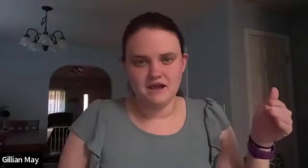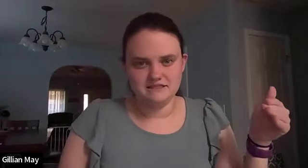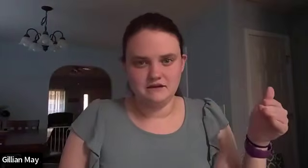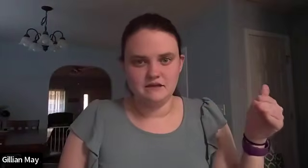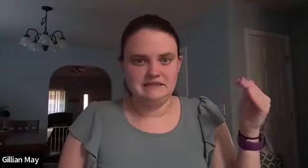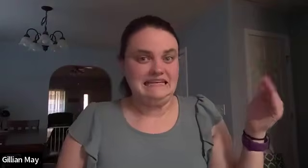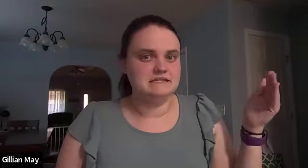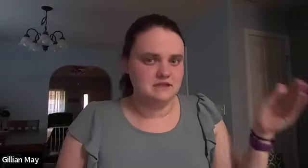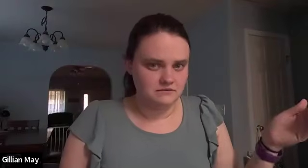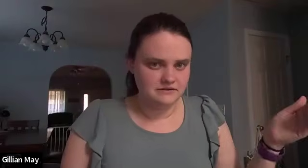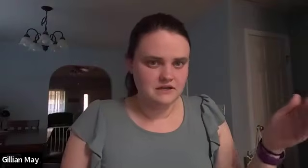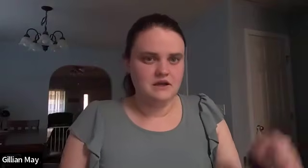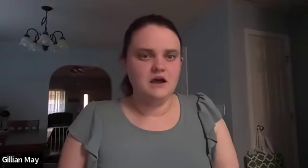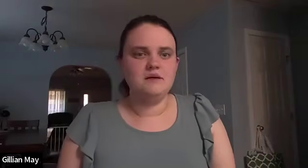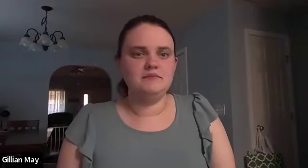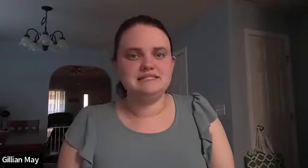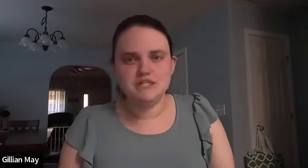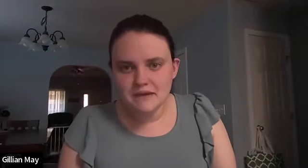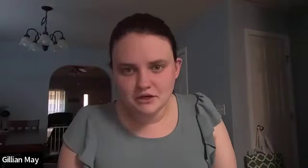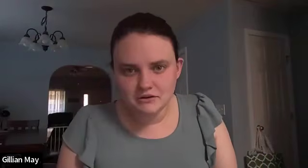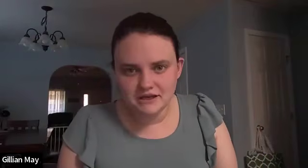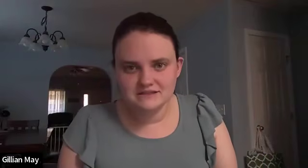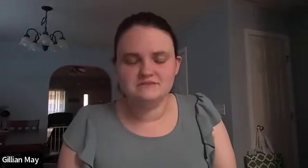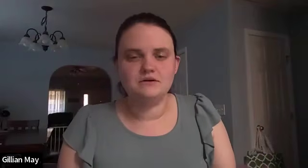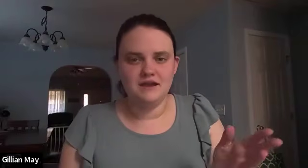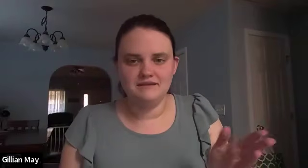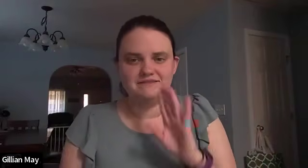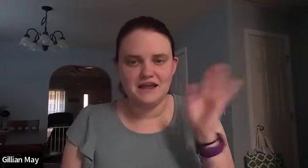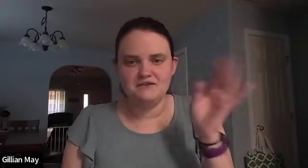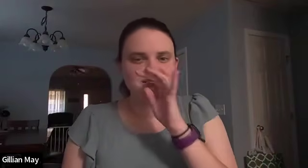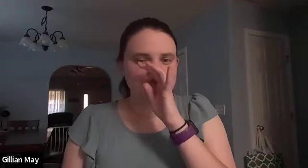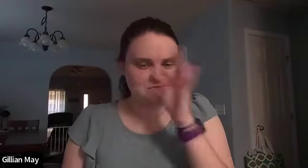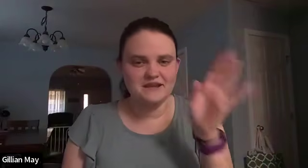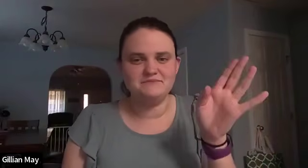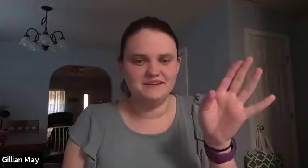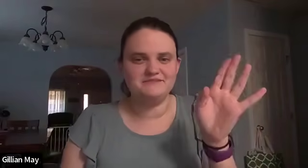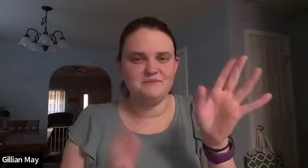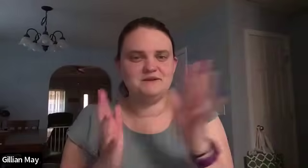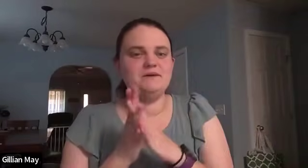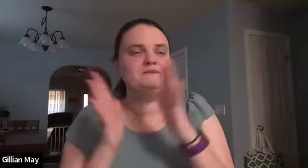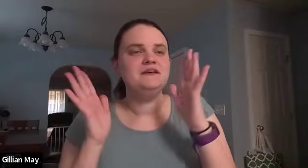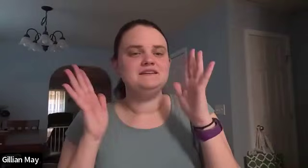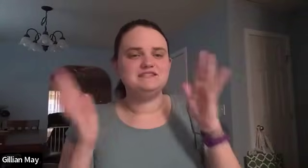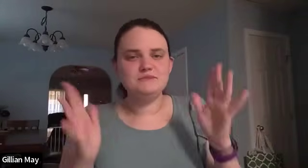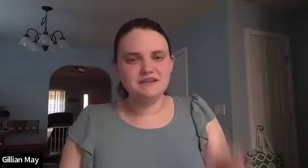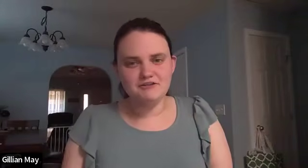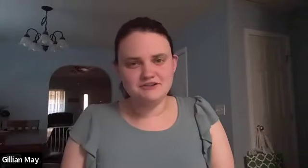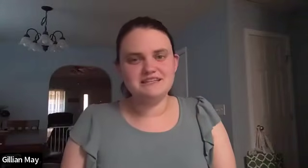that itself. Like steel magnolias, okay? I know it's such a random pick of topic, but steel magnolias is